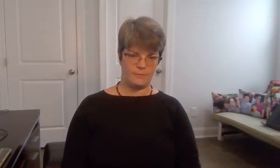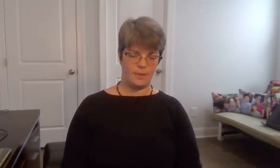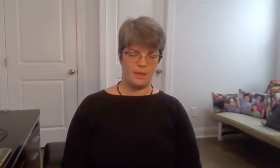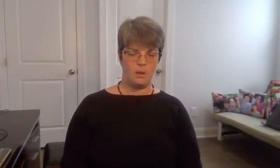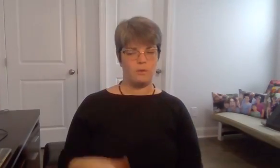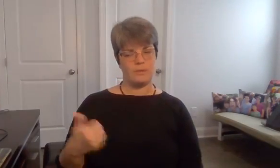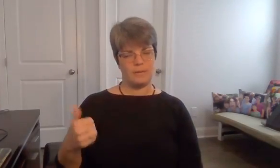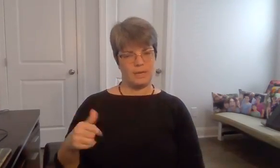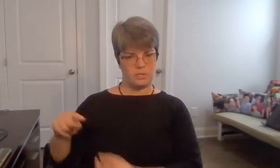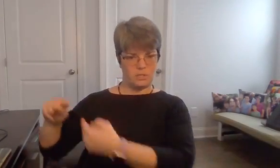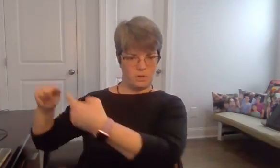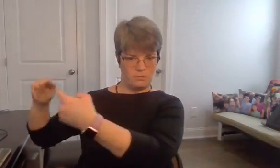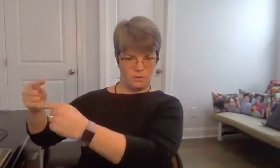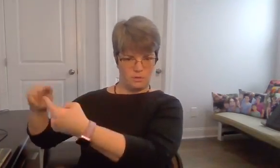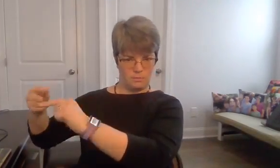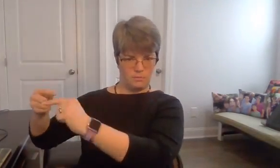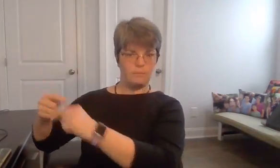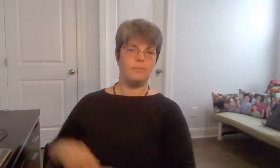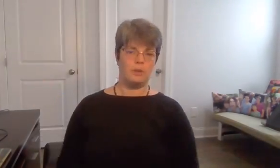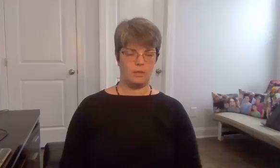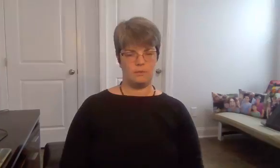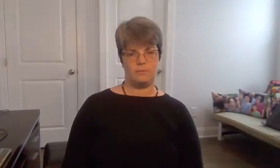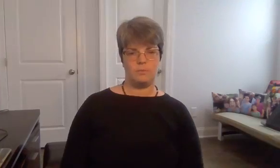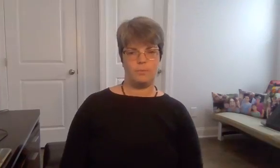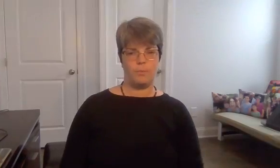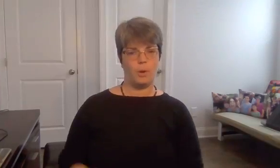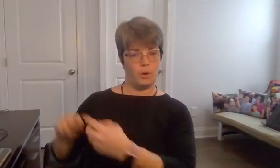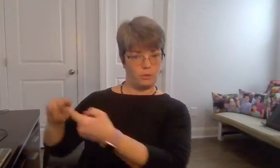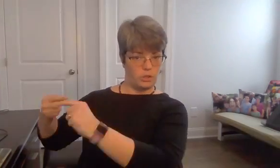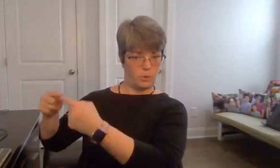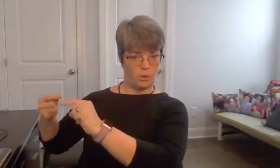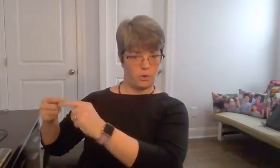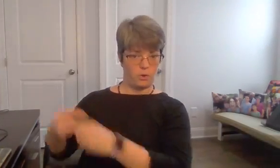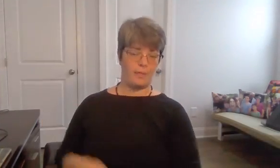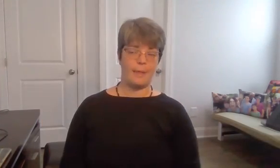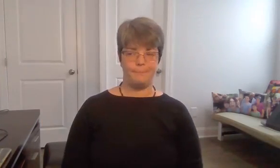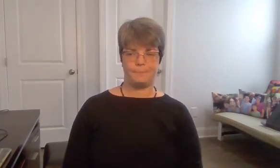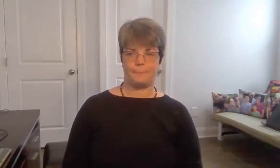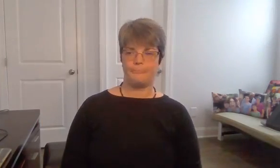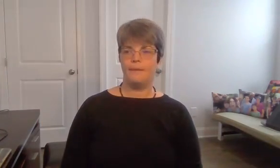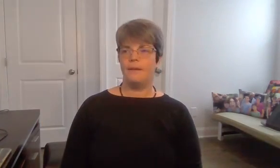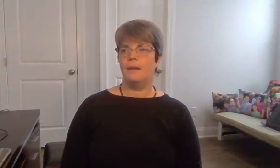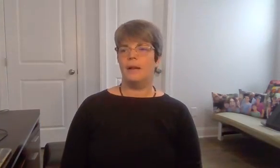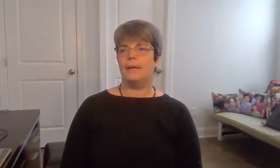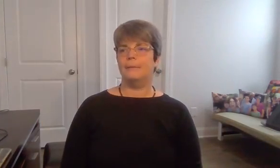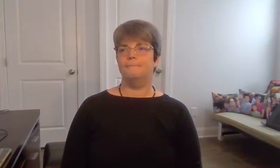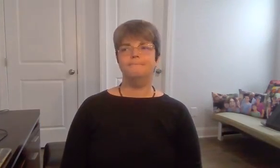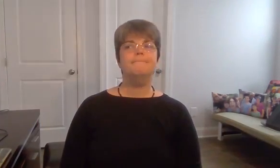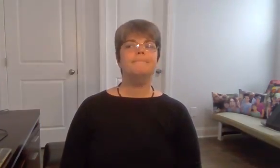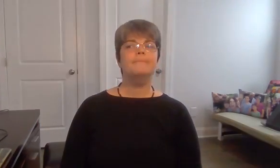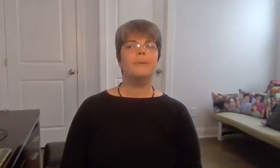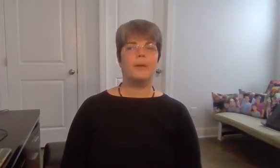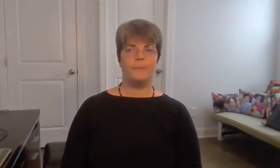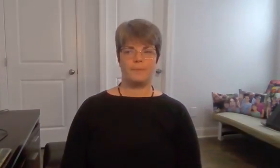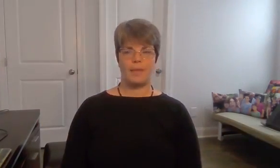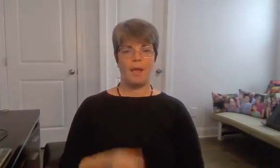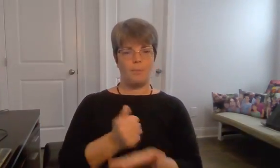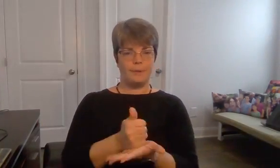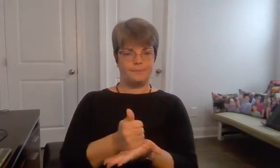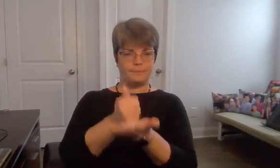Or if somebody else is hurt, you can show the hurt on them. Where do we go? Help.